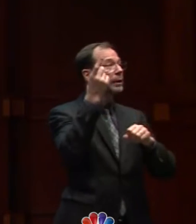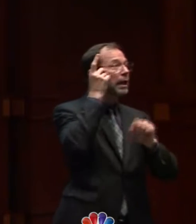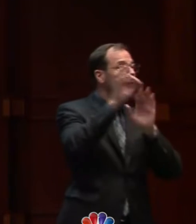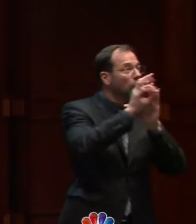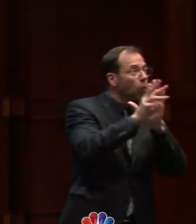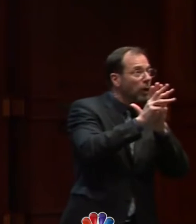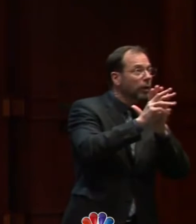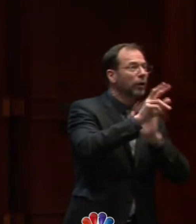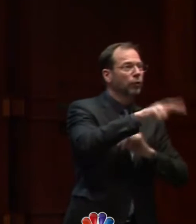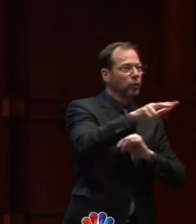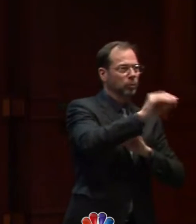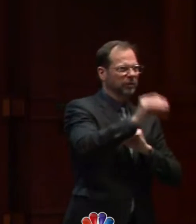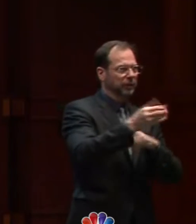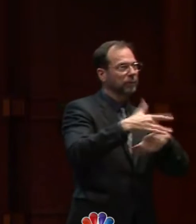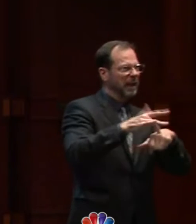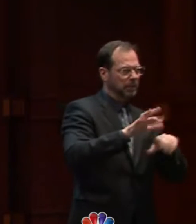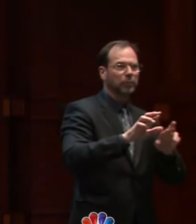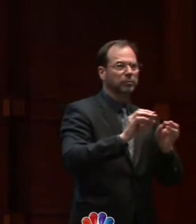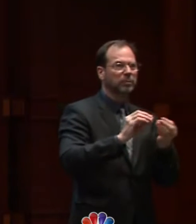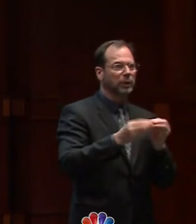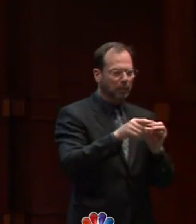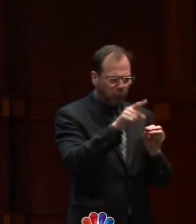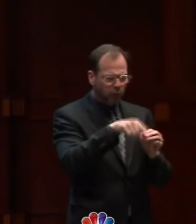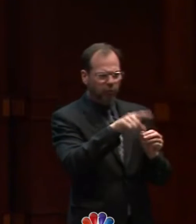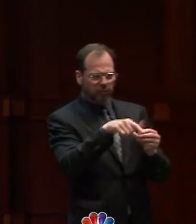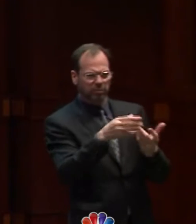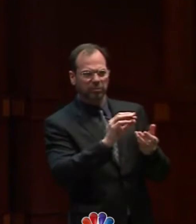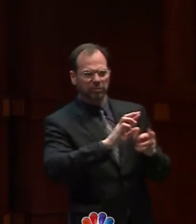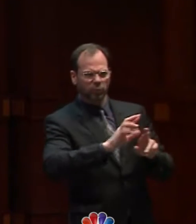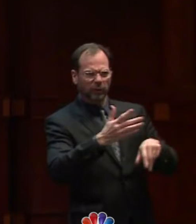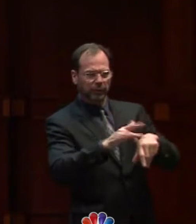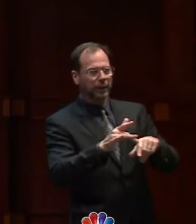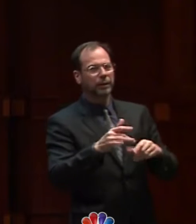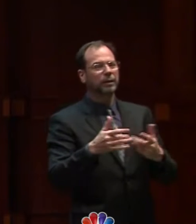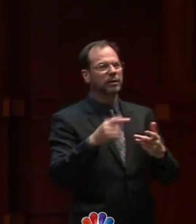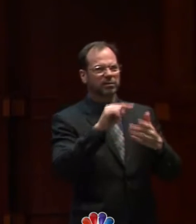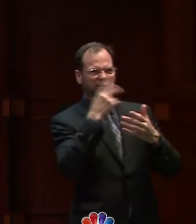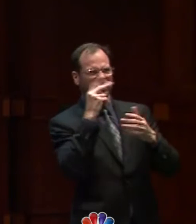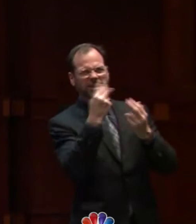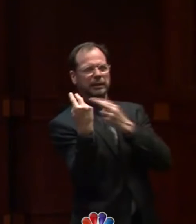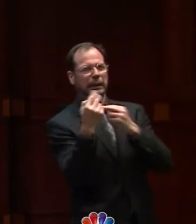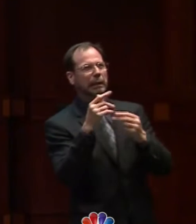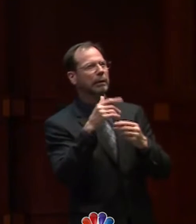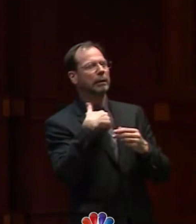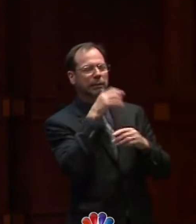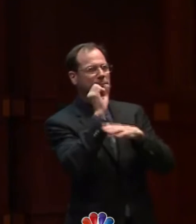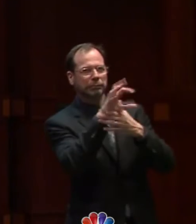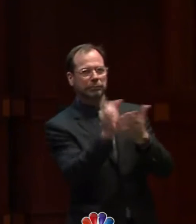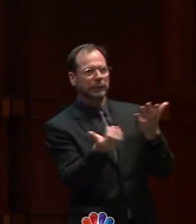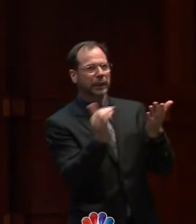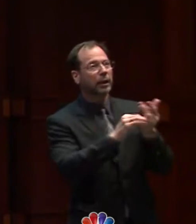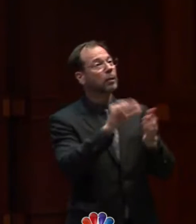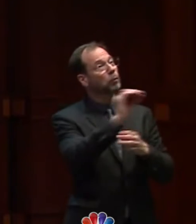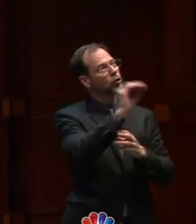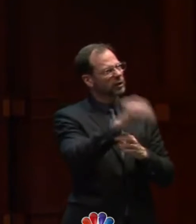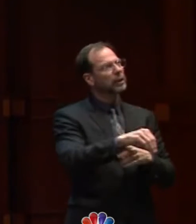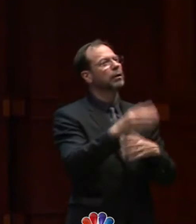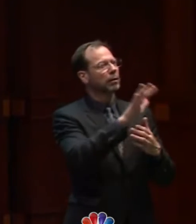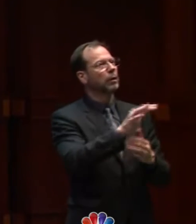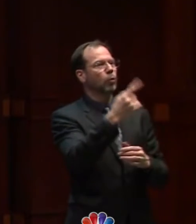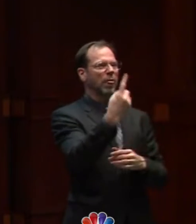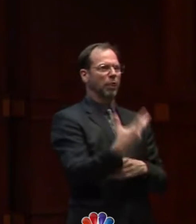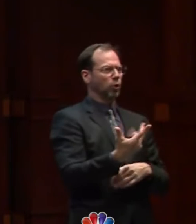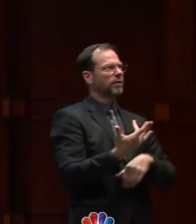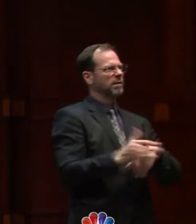area is 33%. The numbers are there, the details of the numbers are there. I don't wanna necessarily go over those, but the percent available beds is a